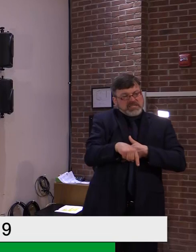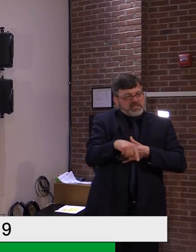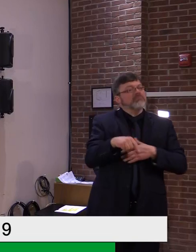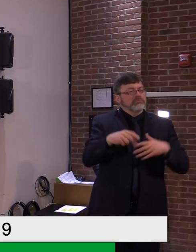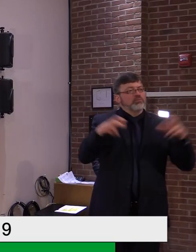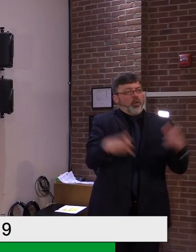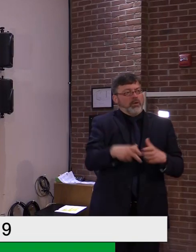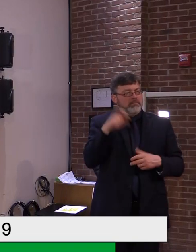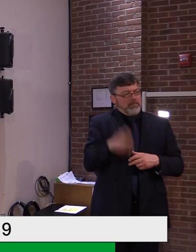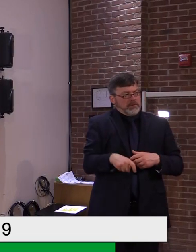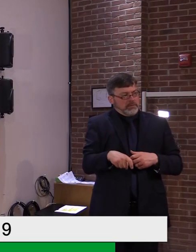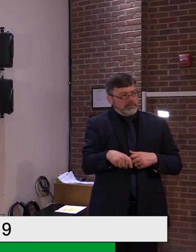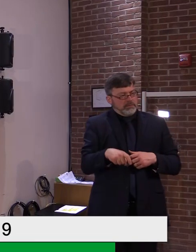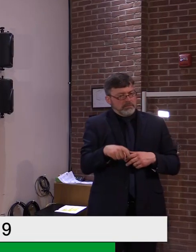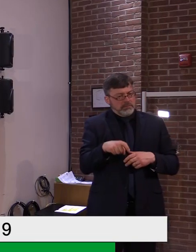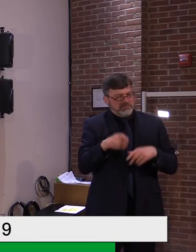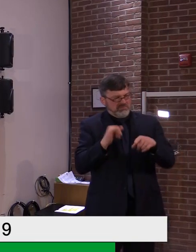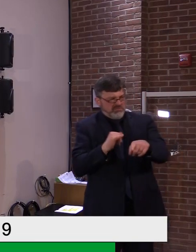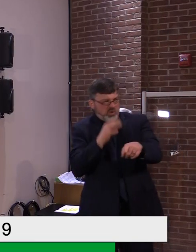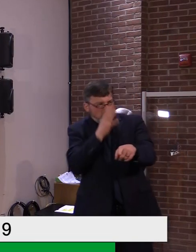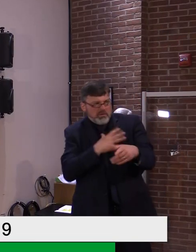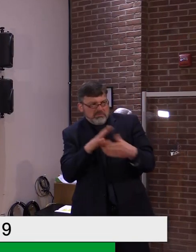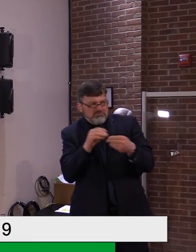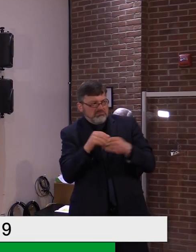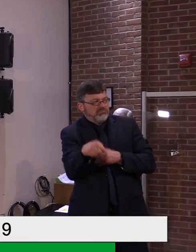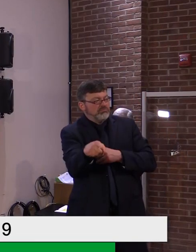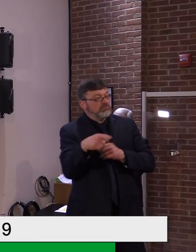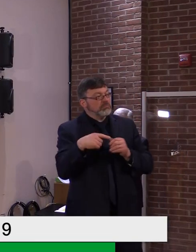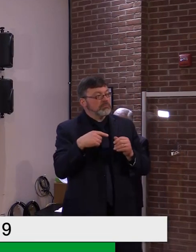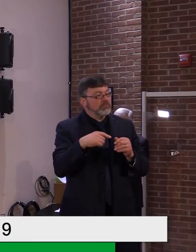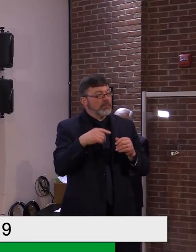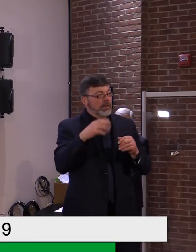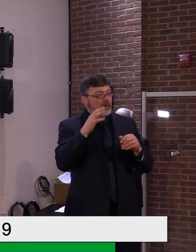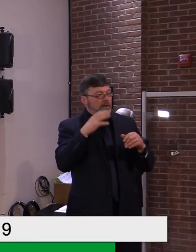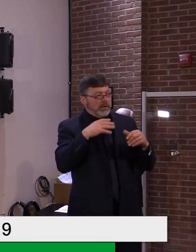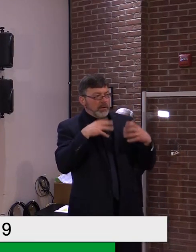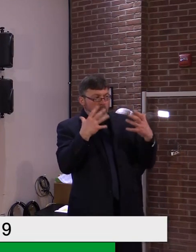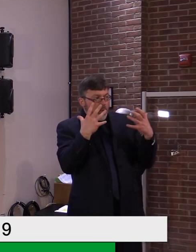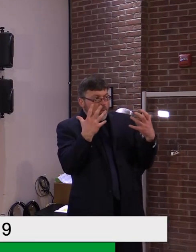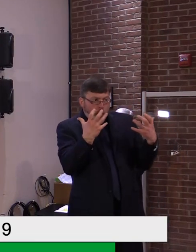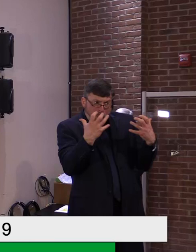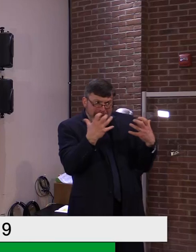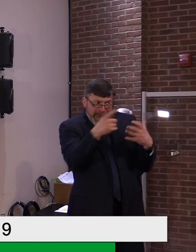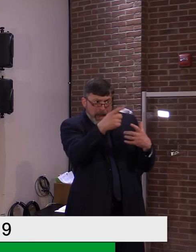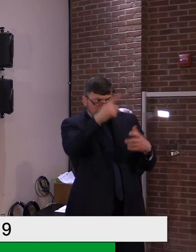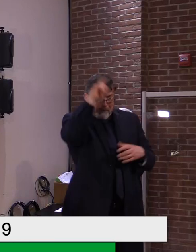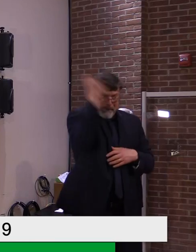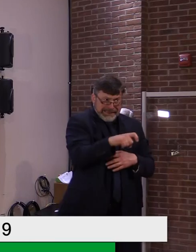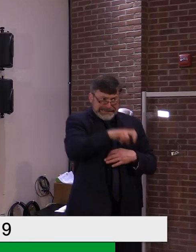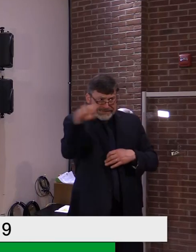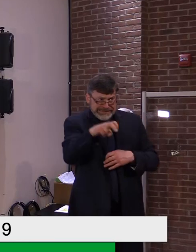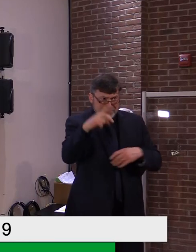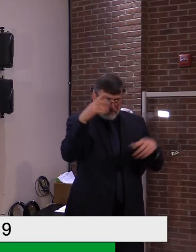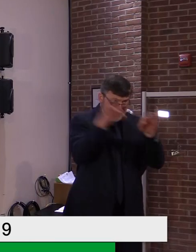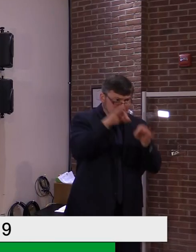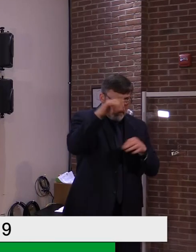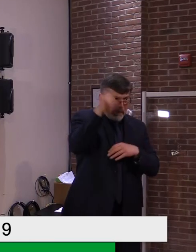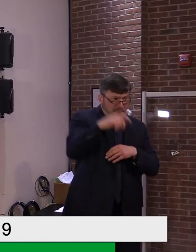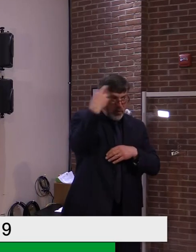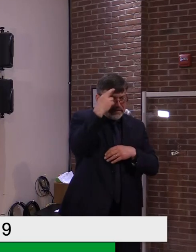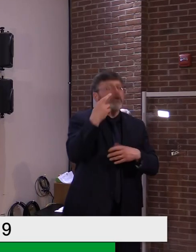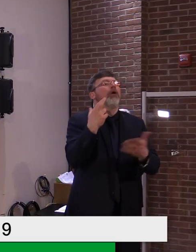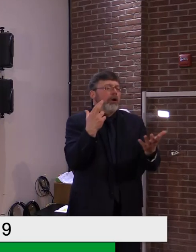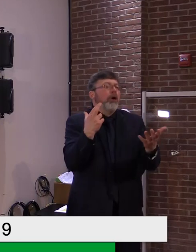it's discouraged to do non-essential travel. Right. And then I would just point you to what the governor has said